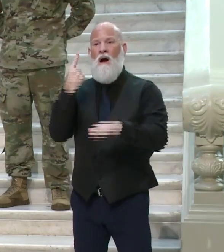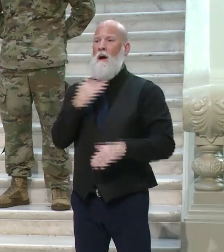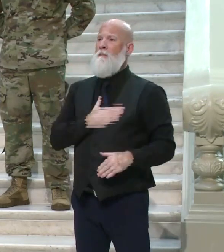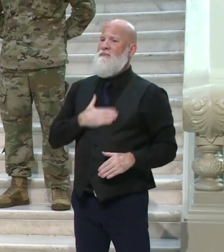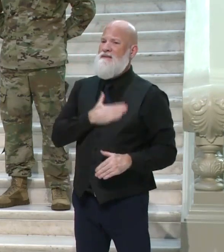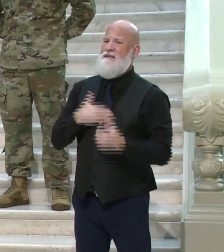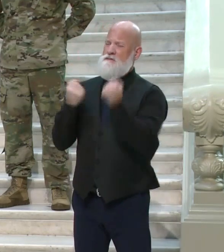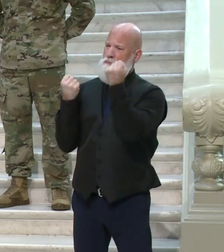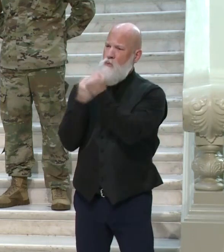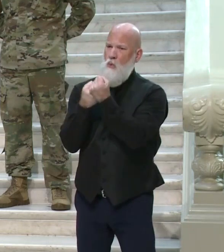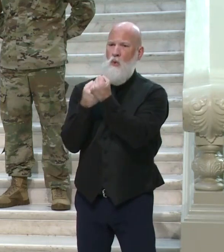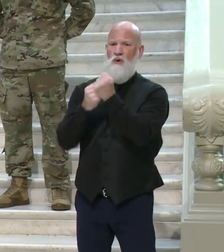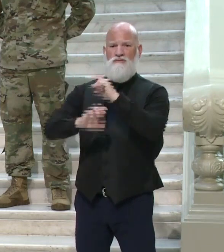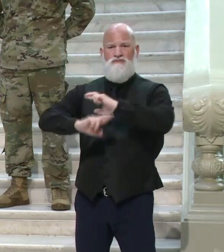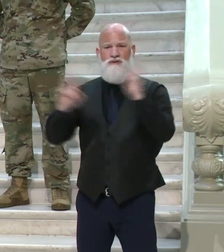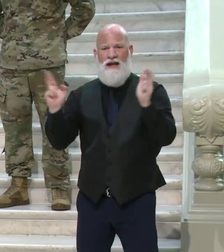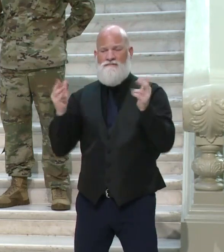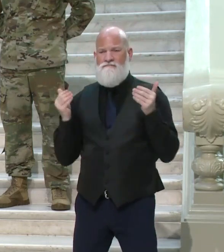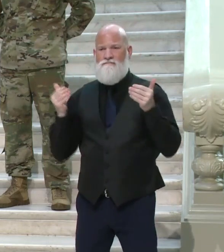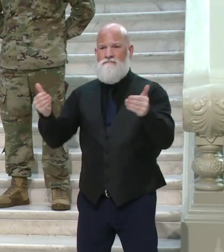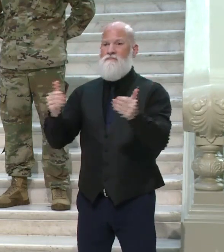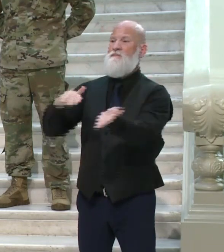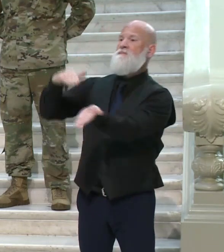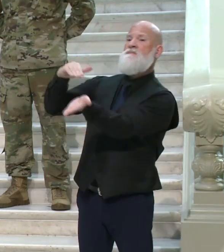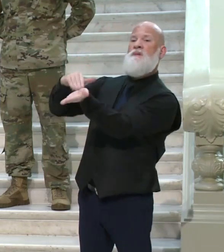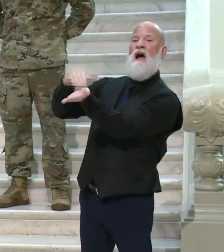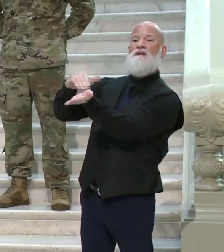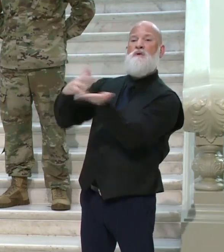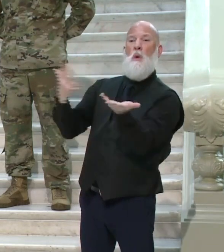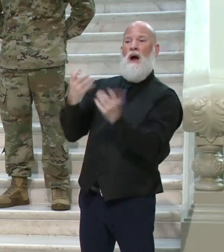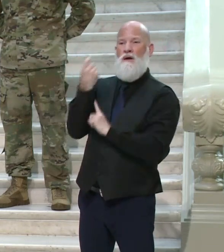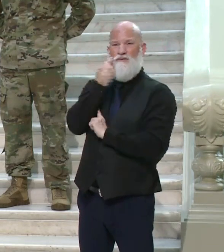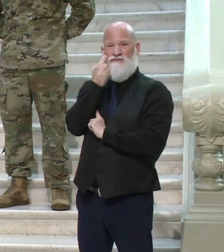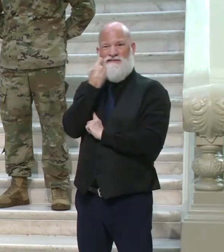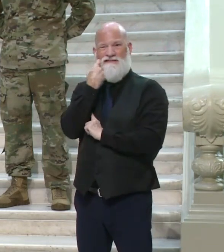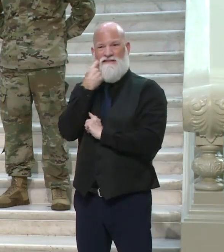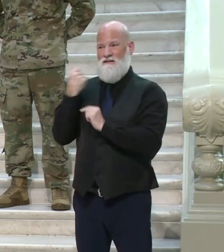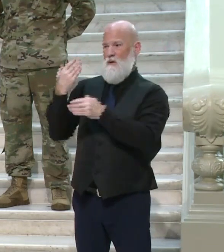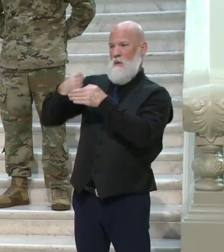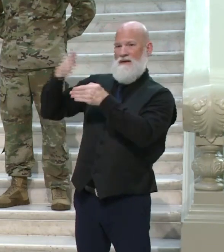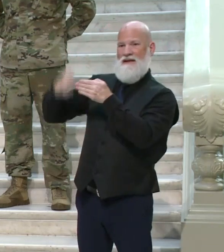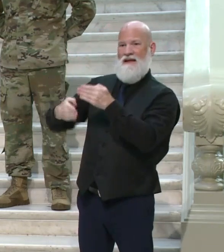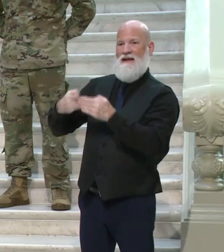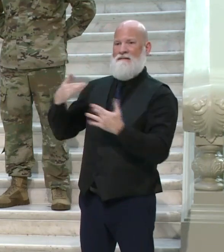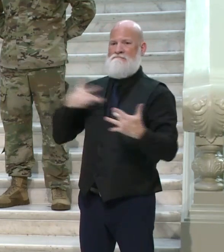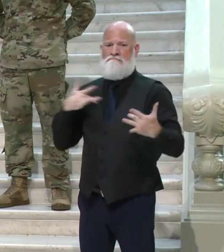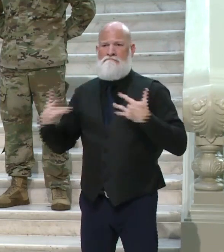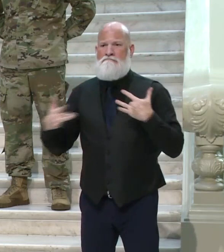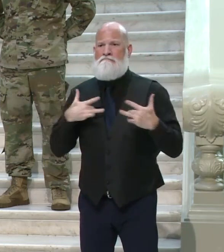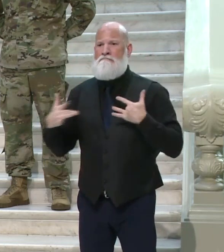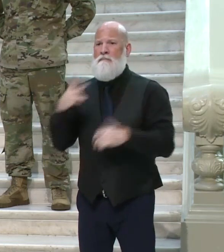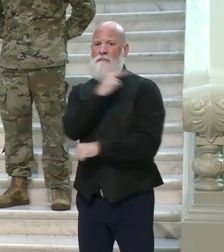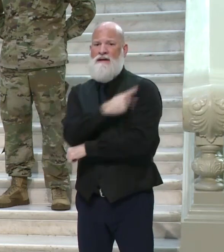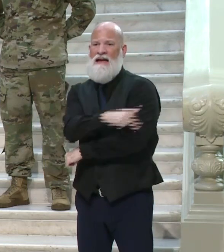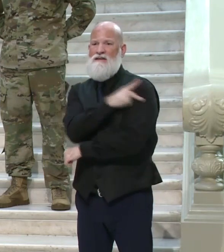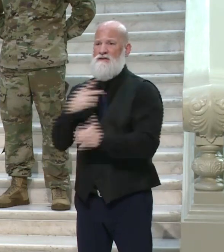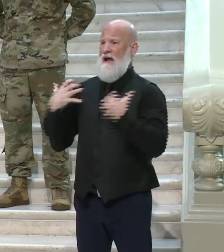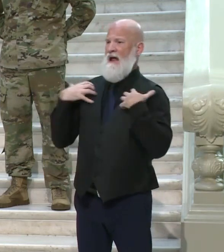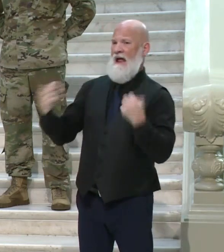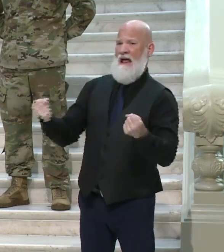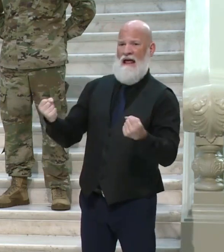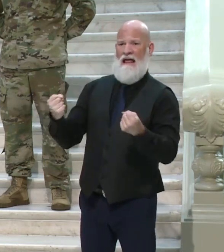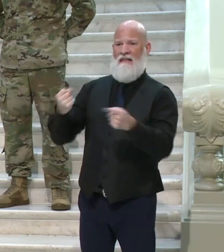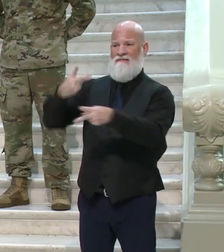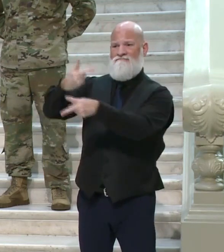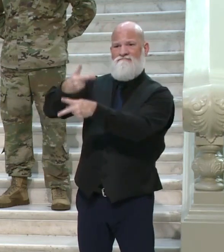also heard from doctors in our state concerned about patient health and well-being. Given the shelter-in-place